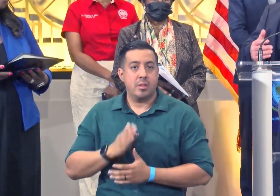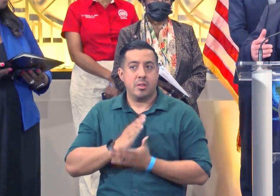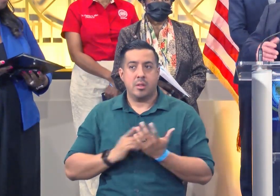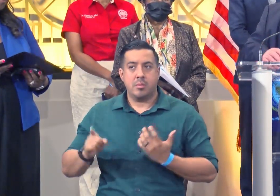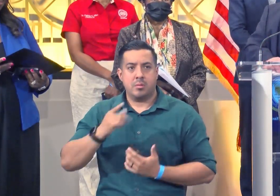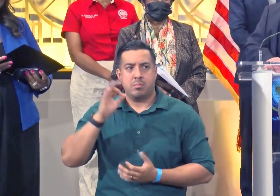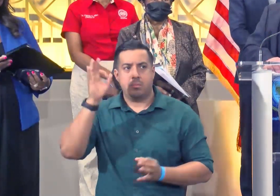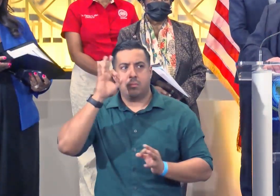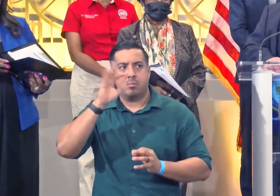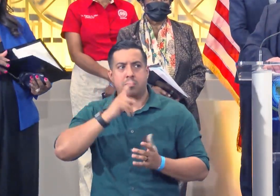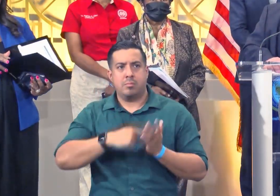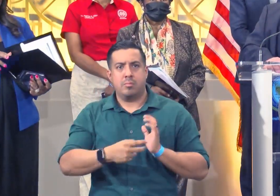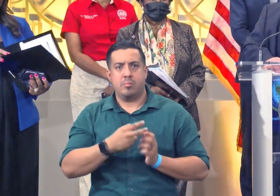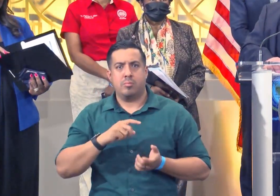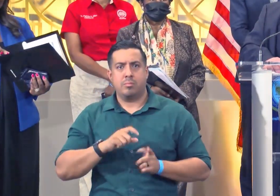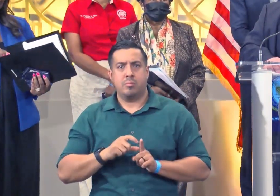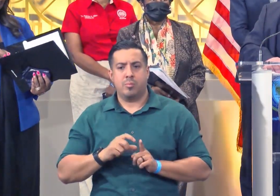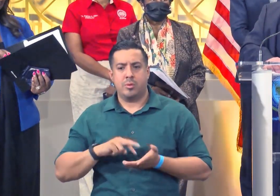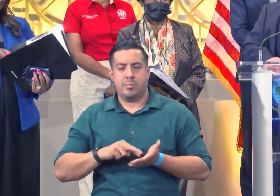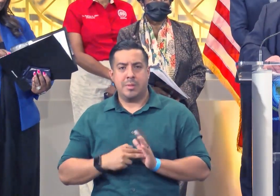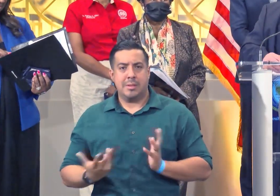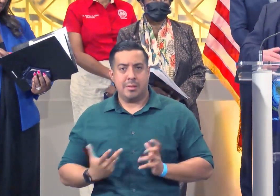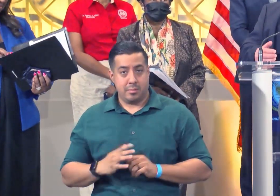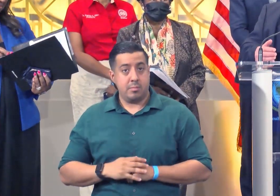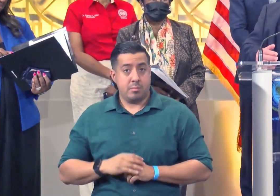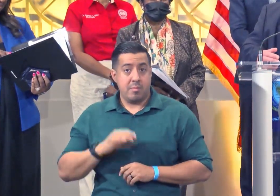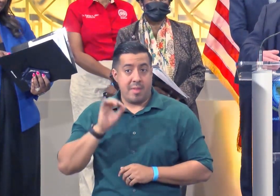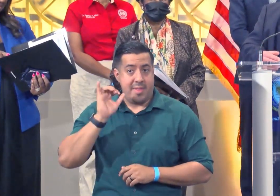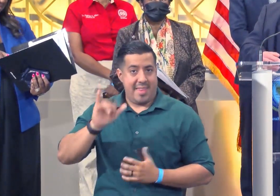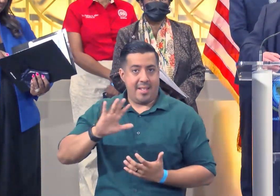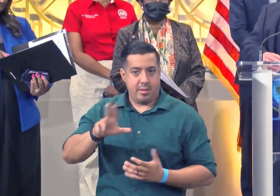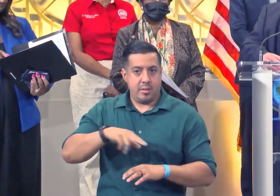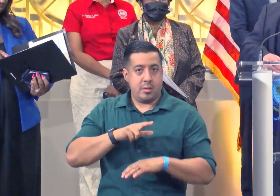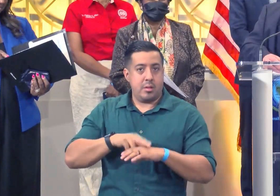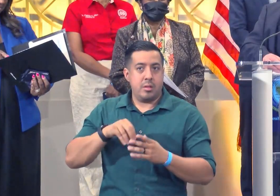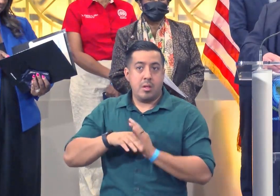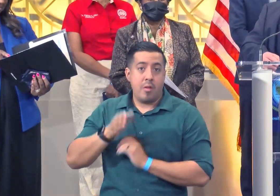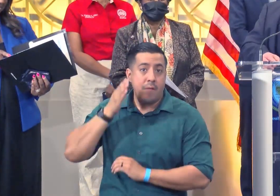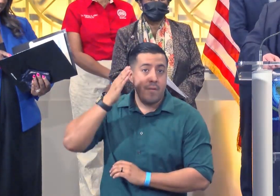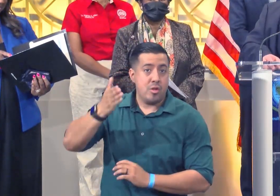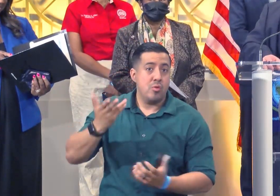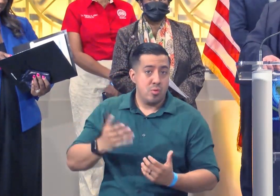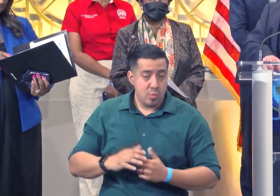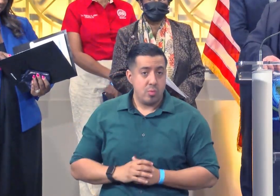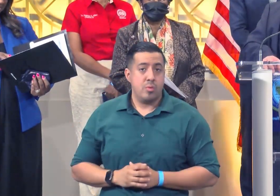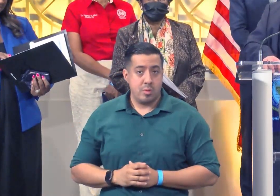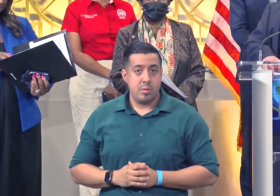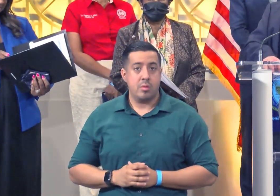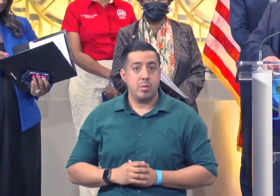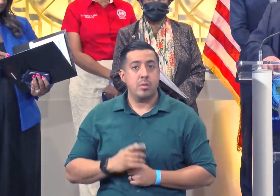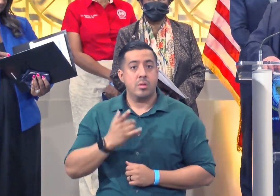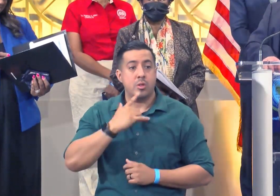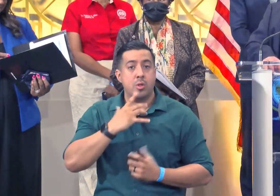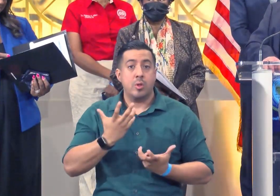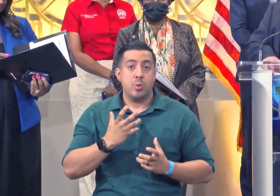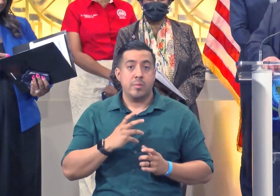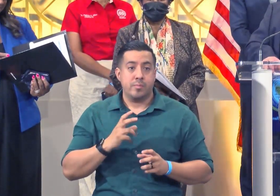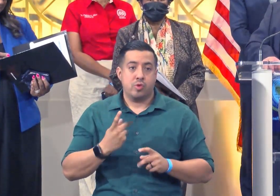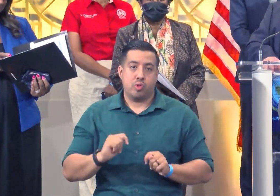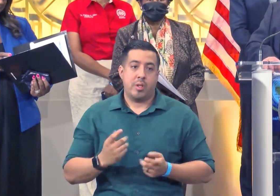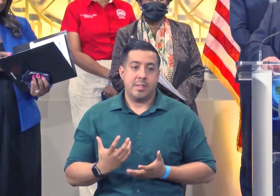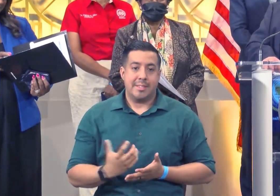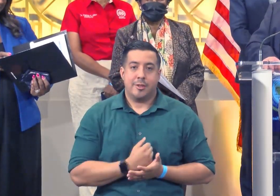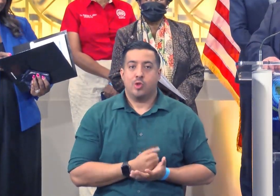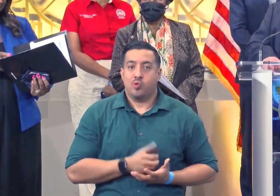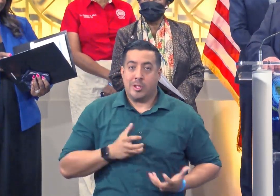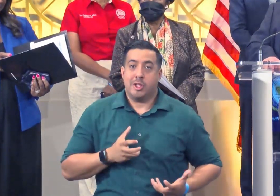room, we don't even know what those words are. But, you know, that's just the nature of the future there. You know, get rich or die